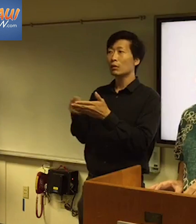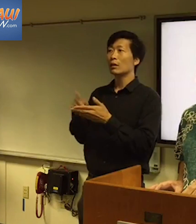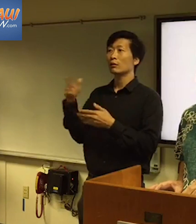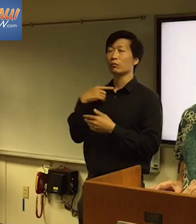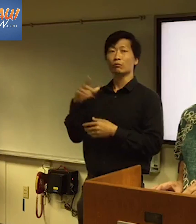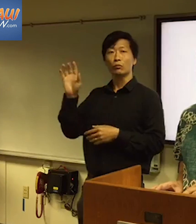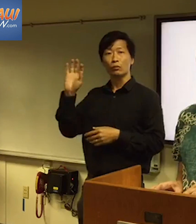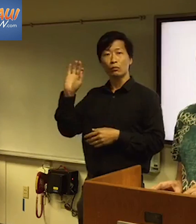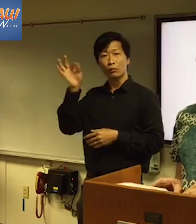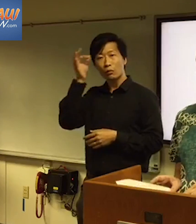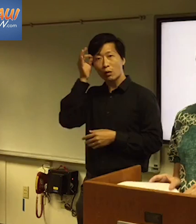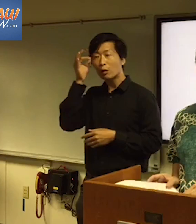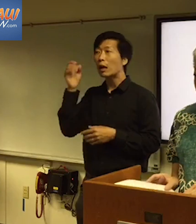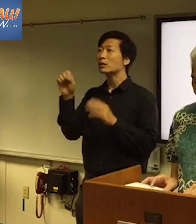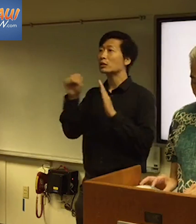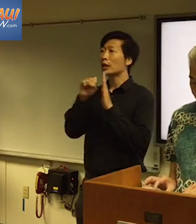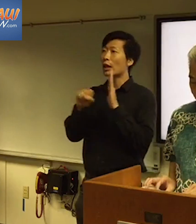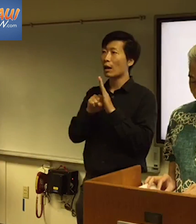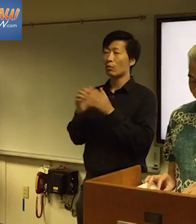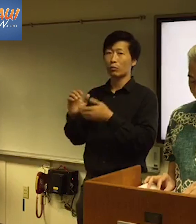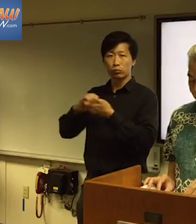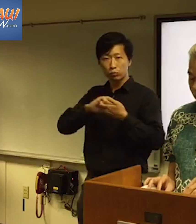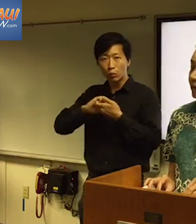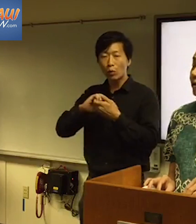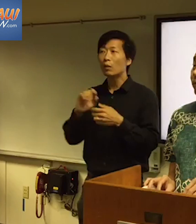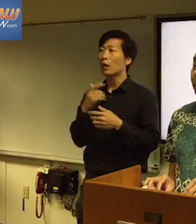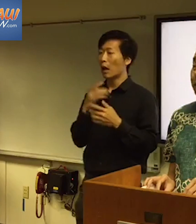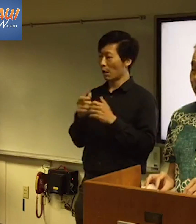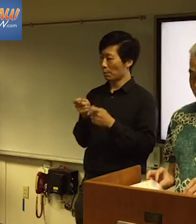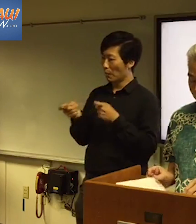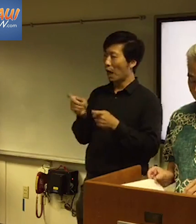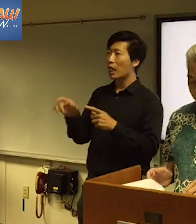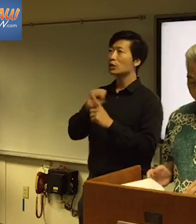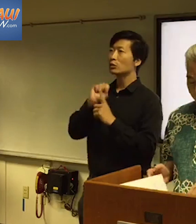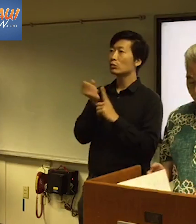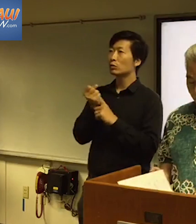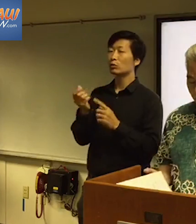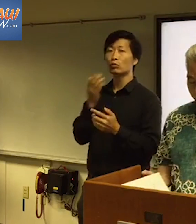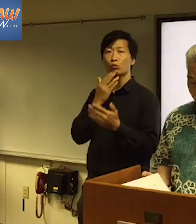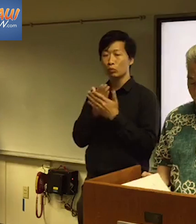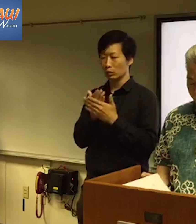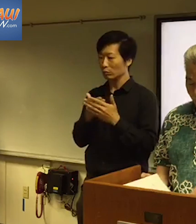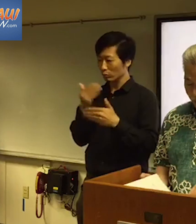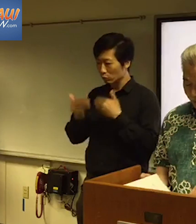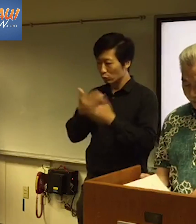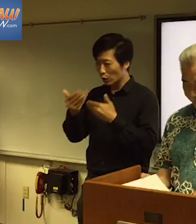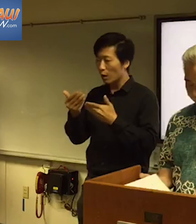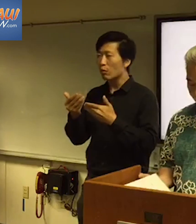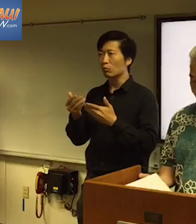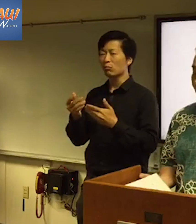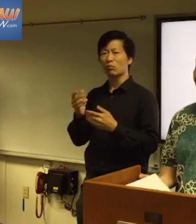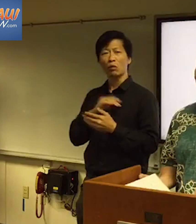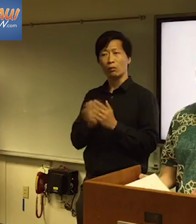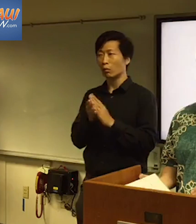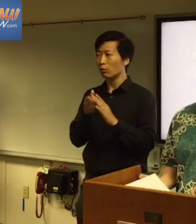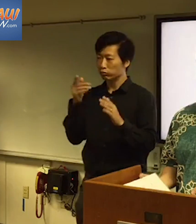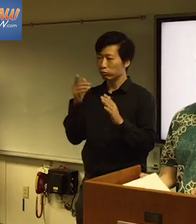This is not a case of spread in the community. We wanted to re-emphasize that. We believe that they became